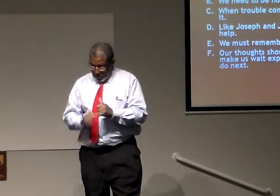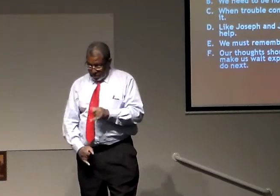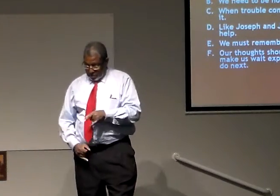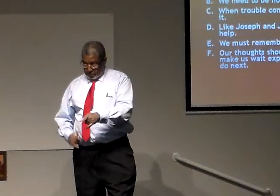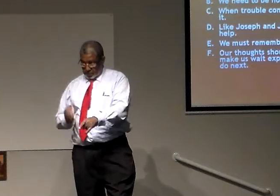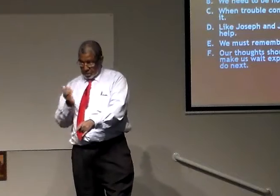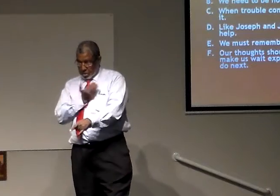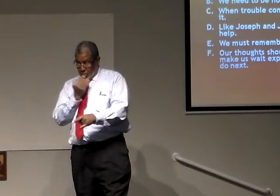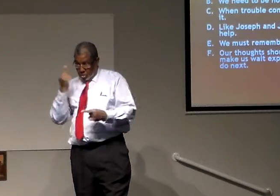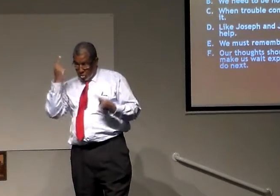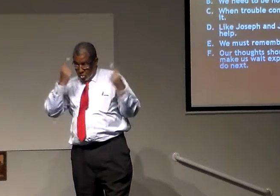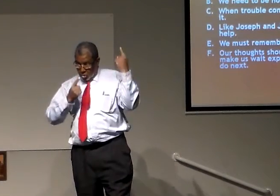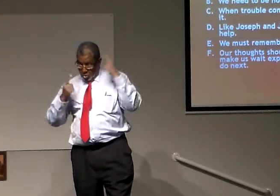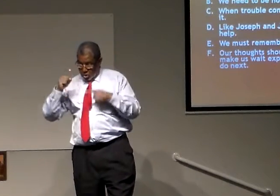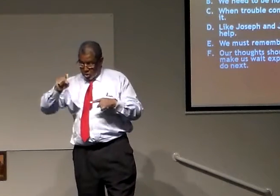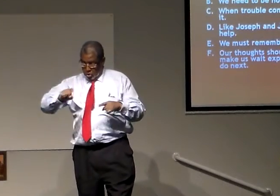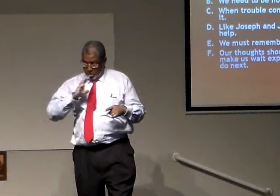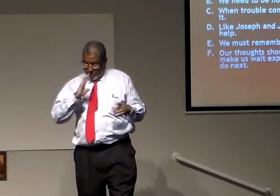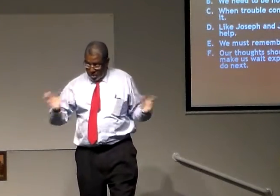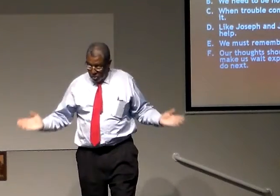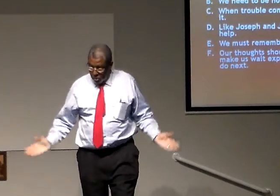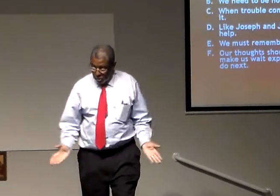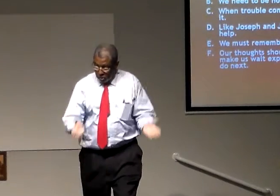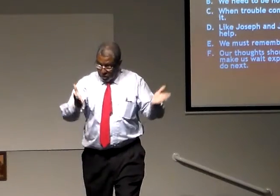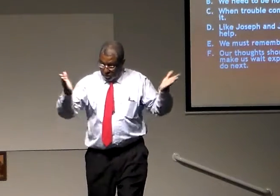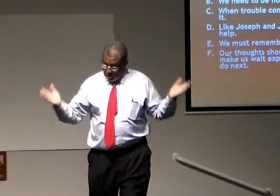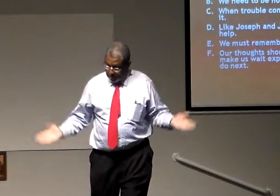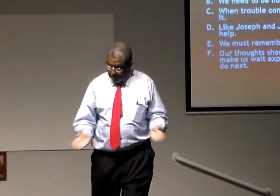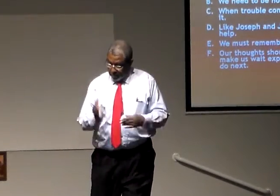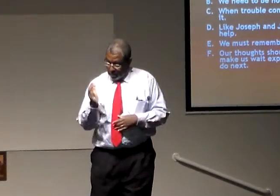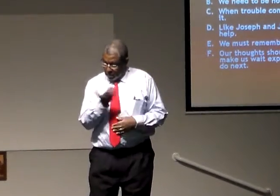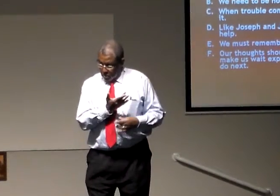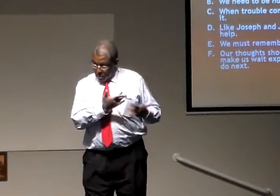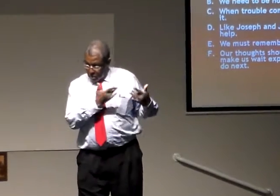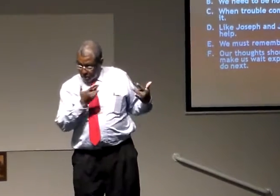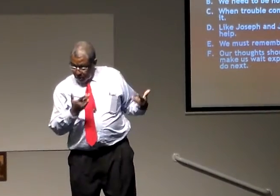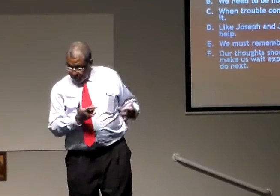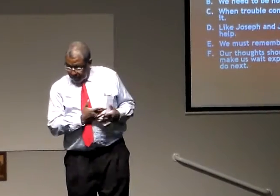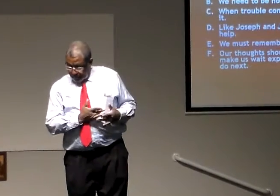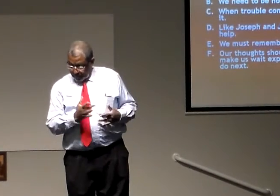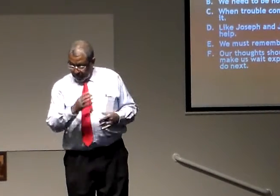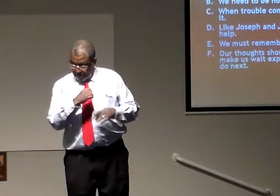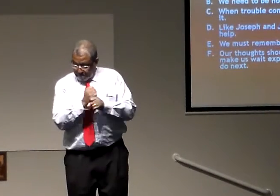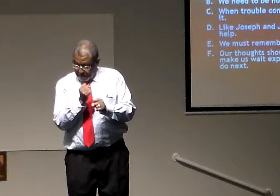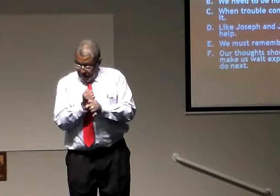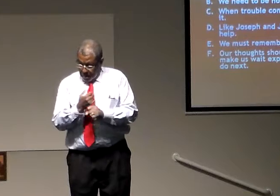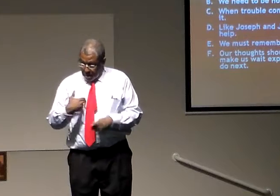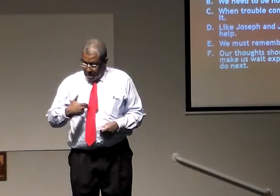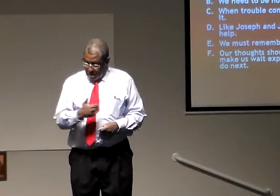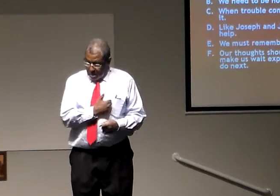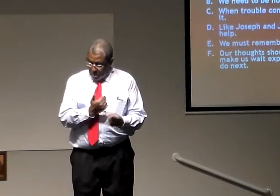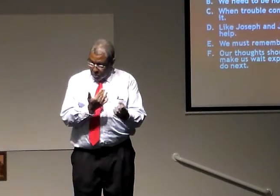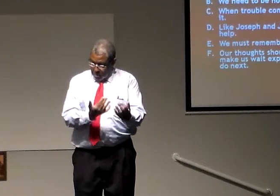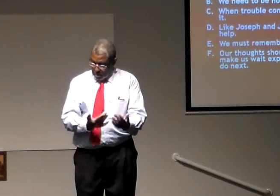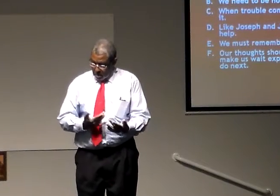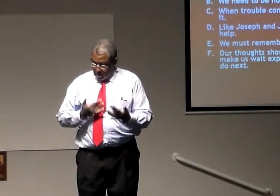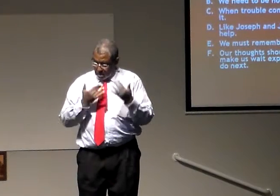And then finally, our thought should encourage our heart and make us